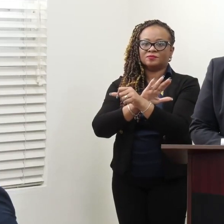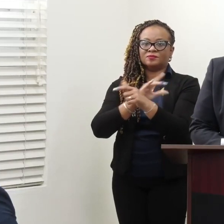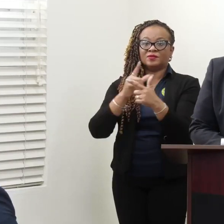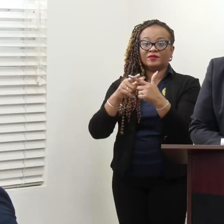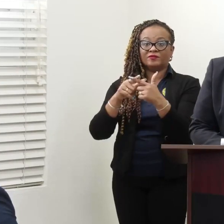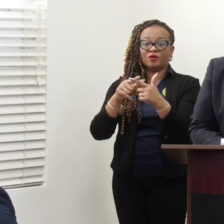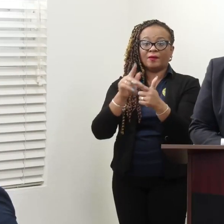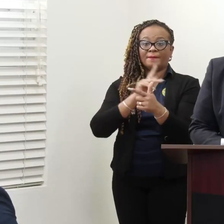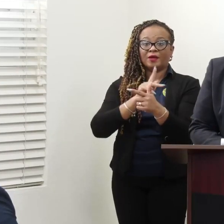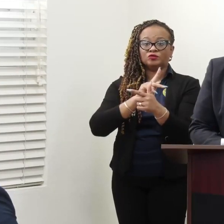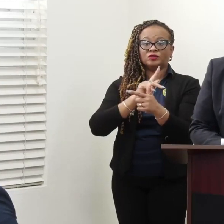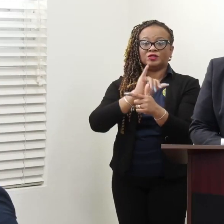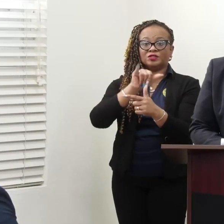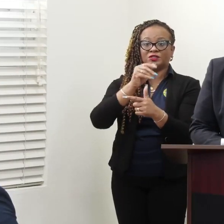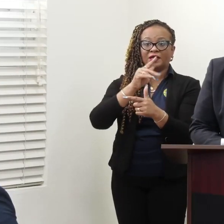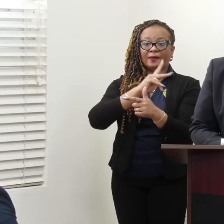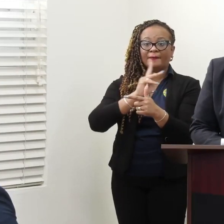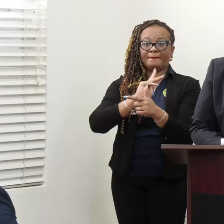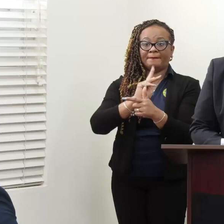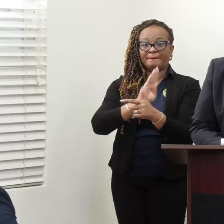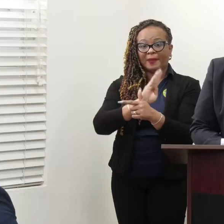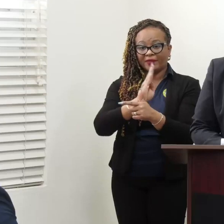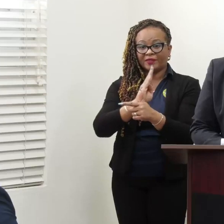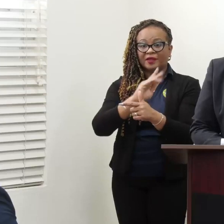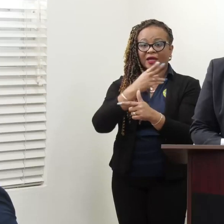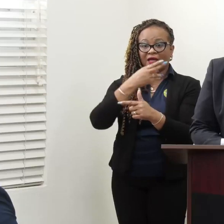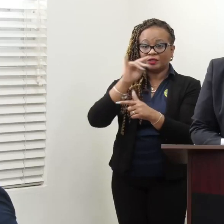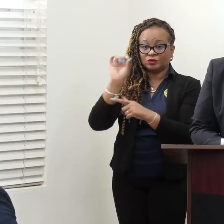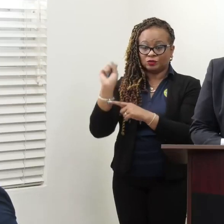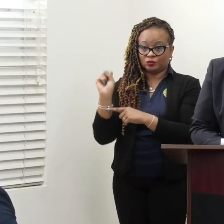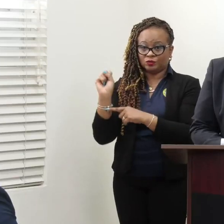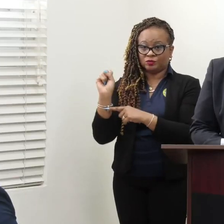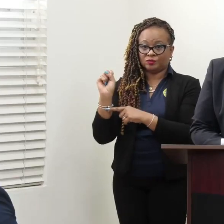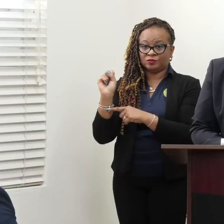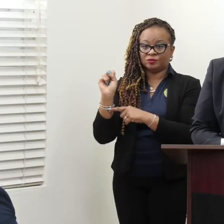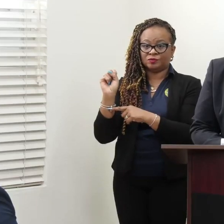Therefore, Patrick J. Bethel High School